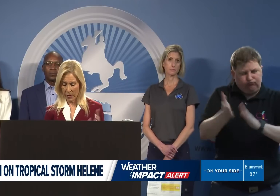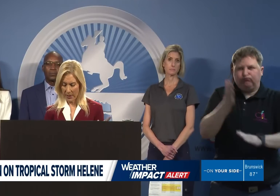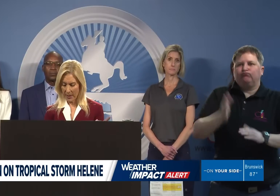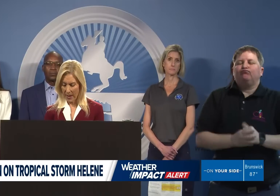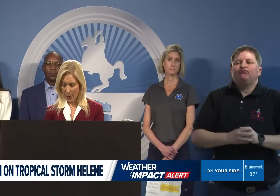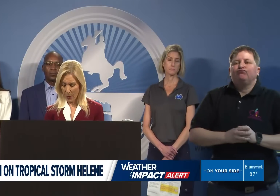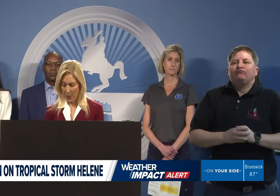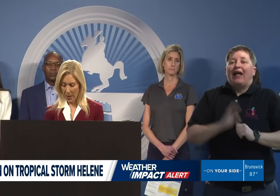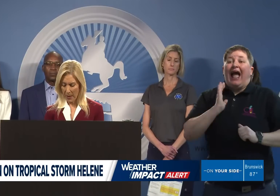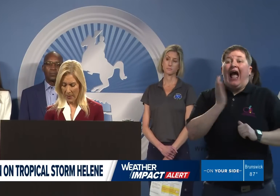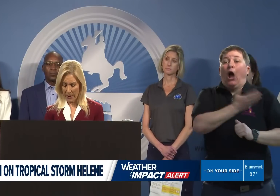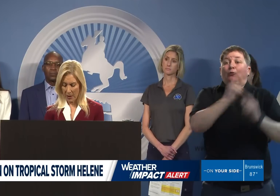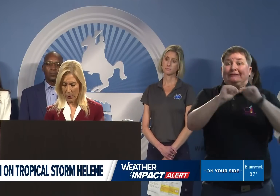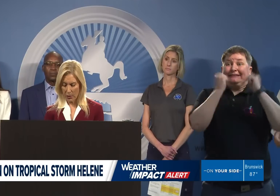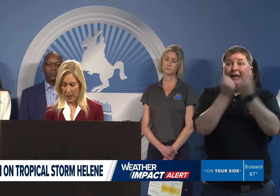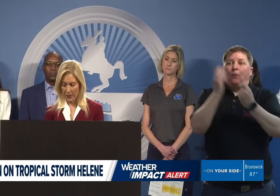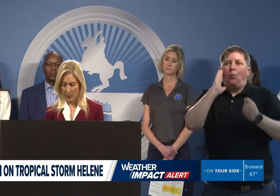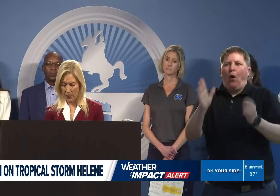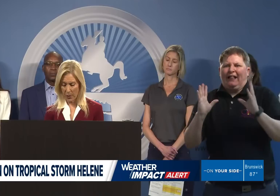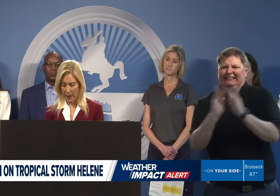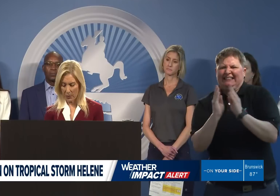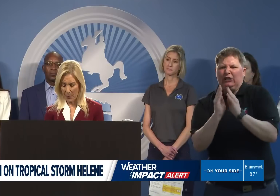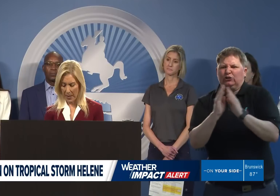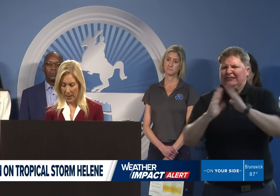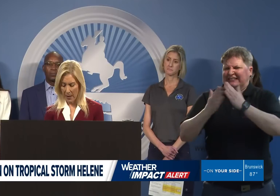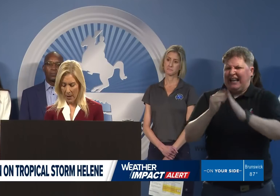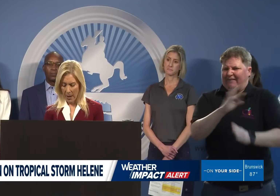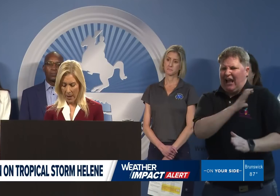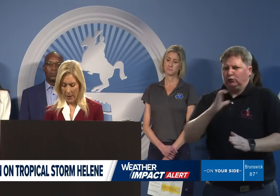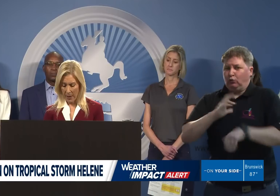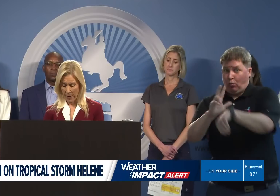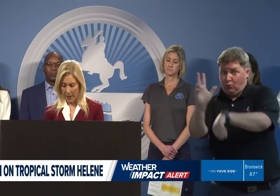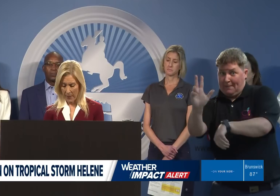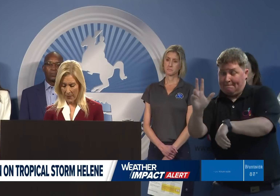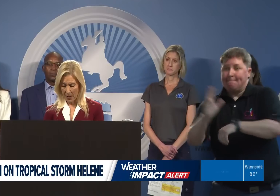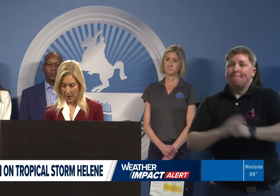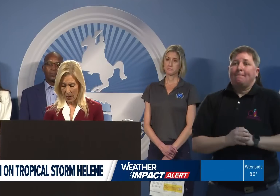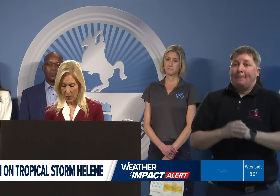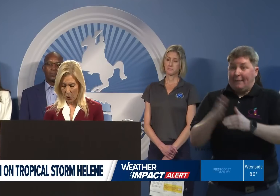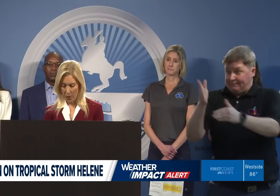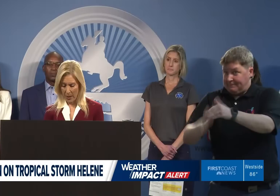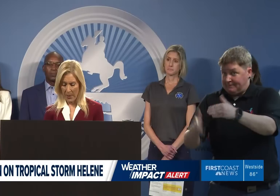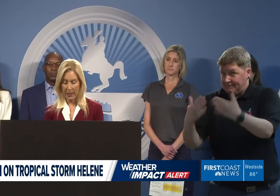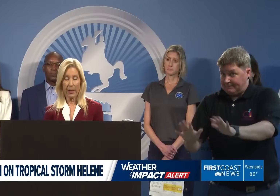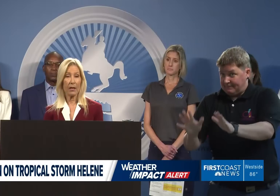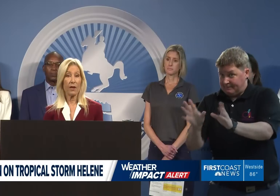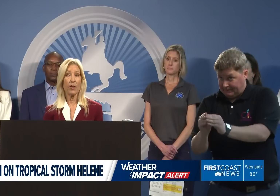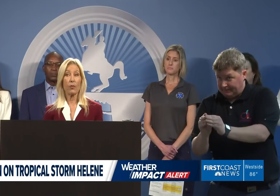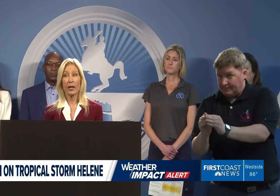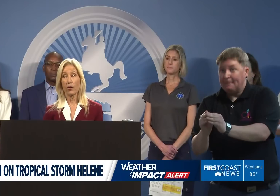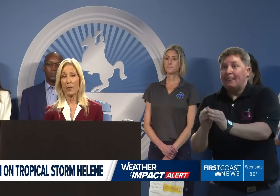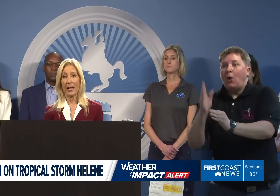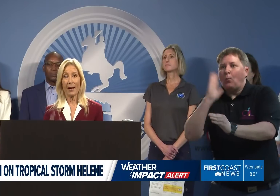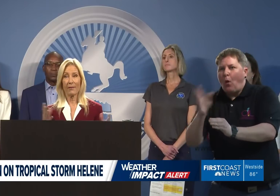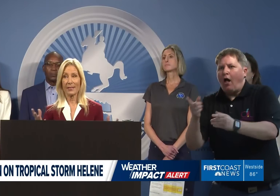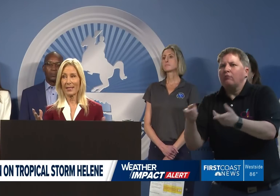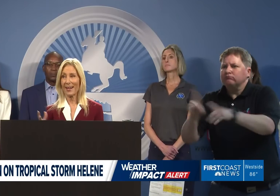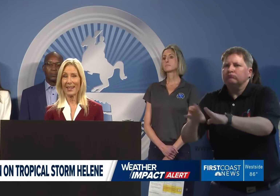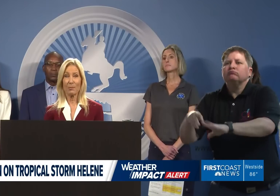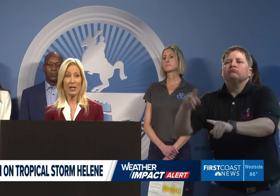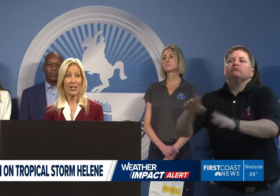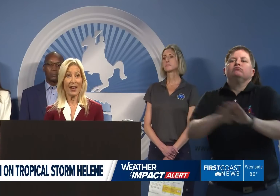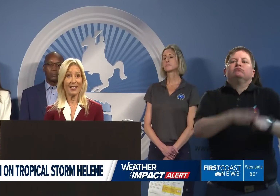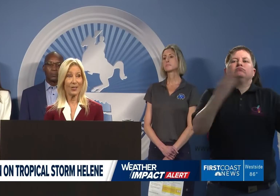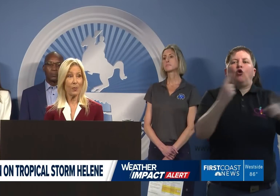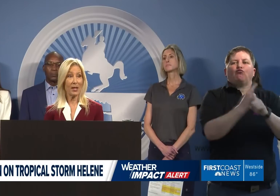City Council. I said that at 3 p.m. At the conclusion of the special council meeting, they're going to adjourn and immediately convene their regular meeting. Obviously,